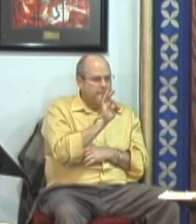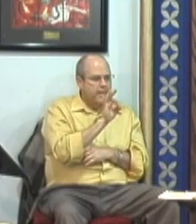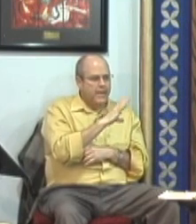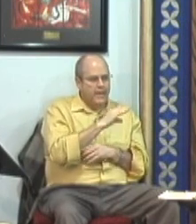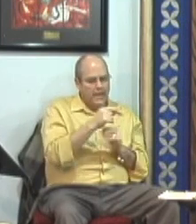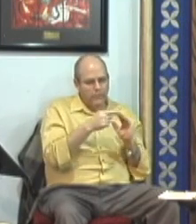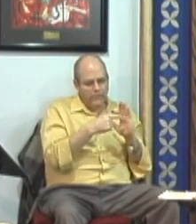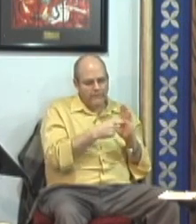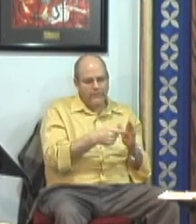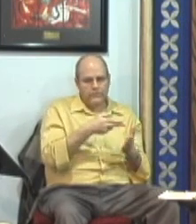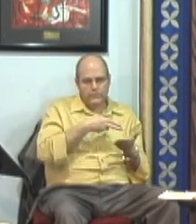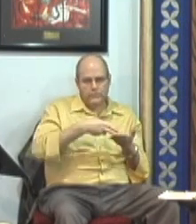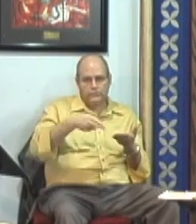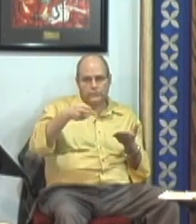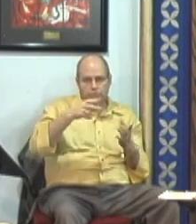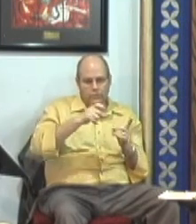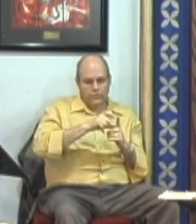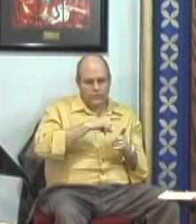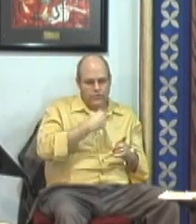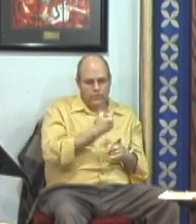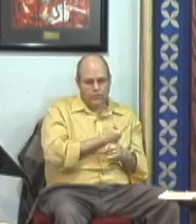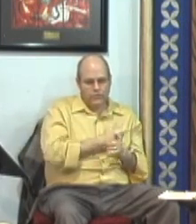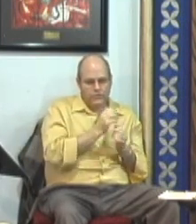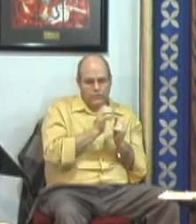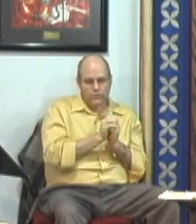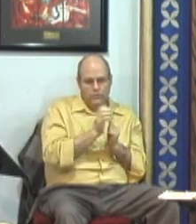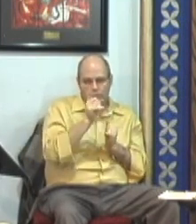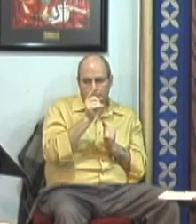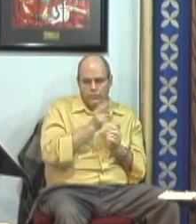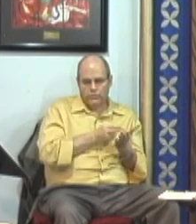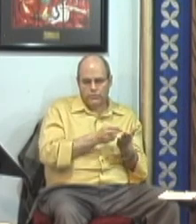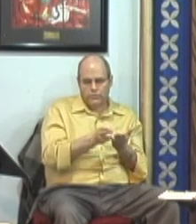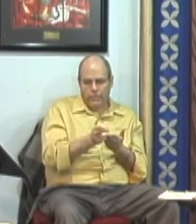And reveal your truth in your word to us so we can worship you in truth.